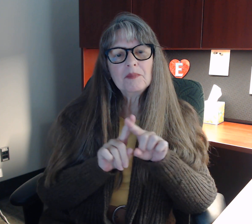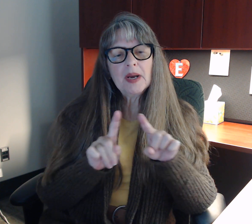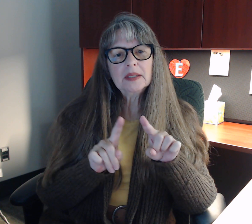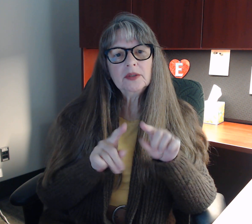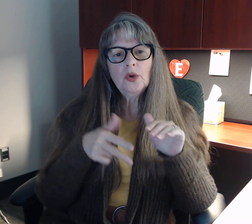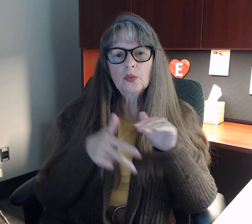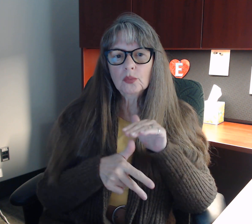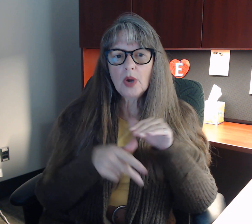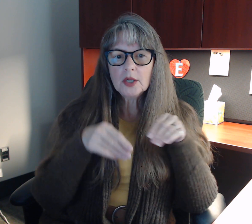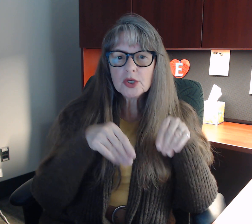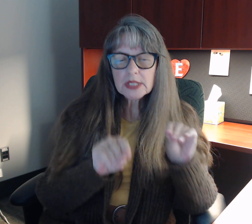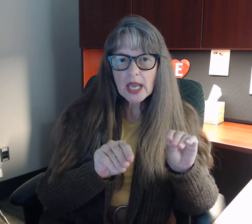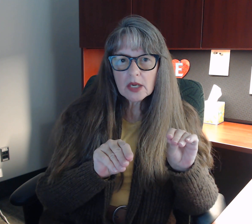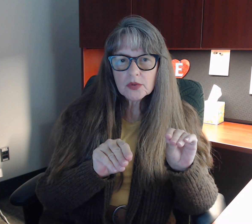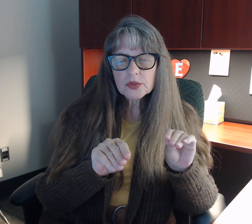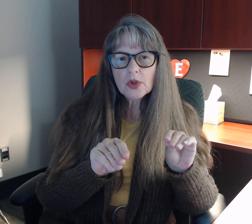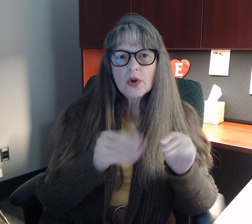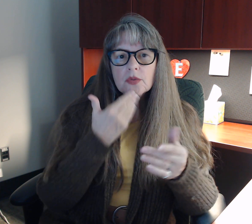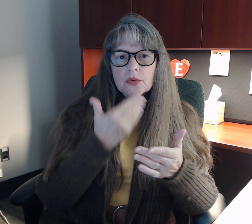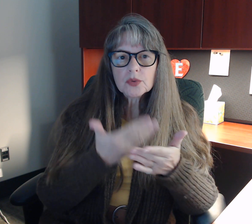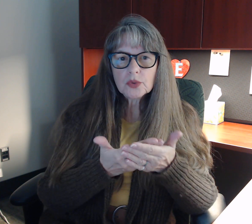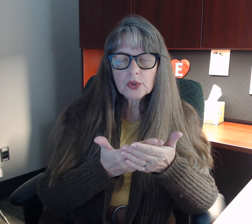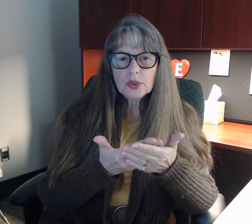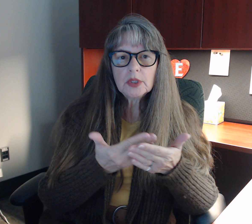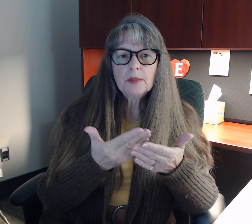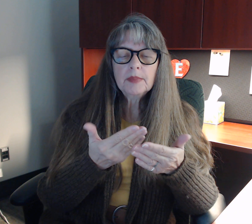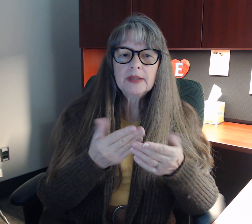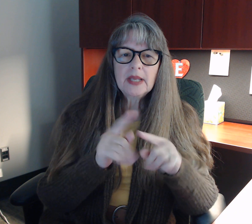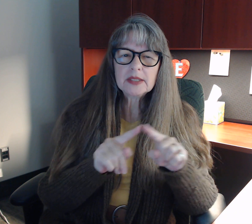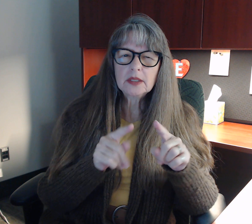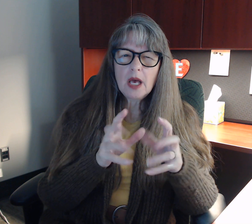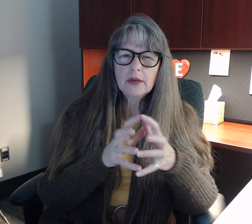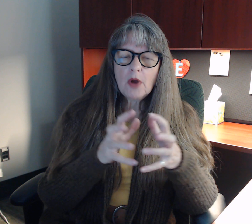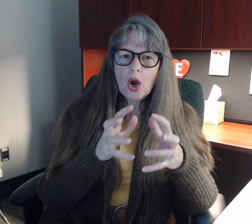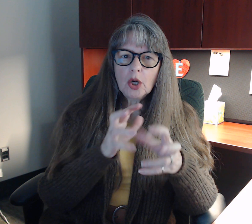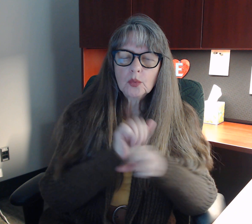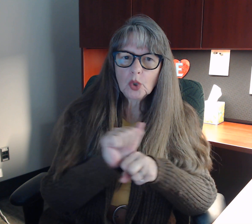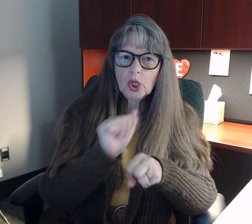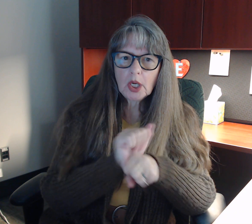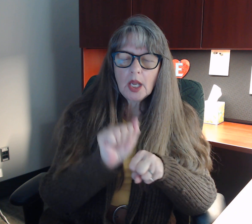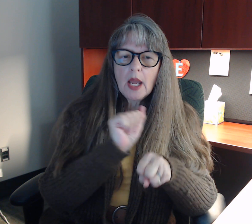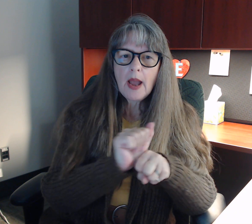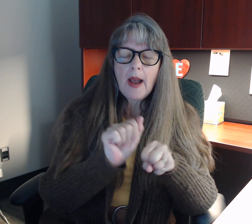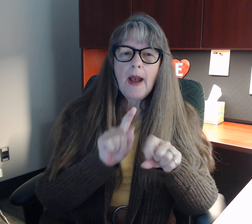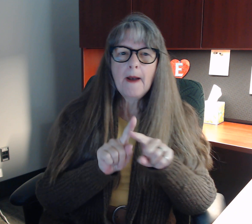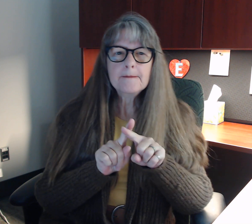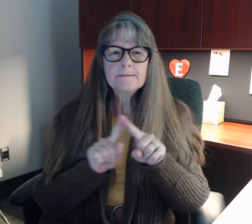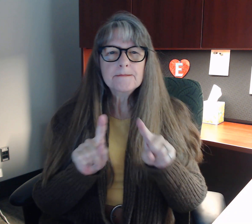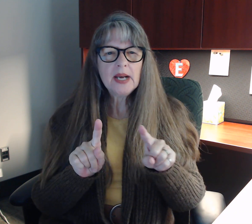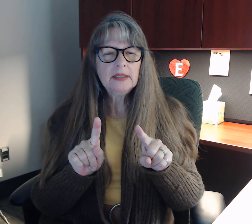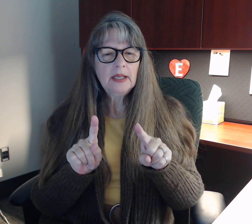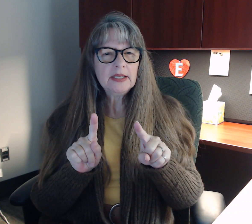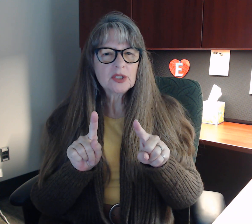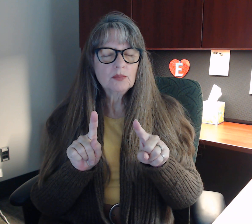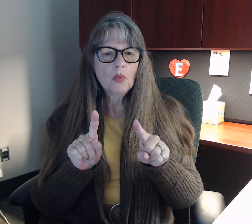but garage sales, those are good, but that's a lot of hard work. But it's more